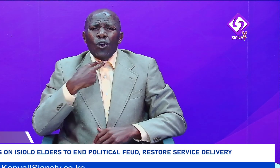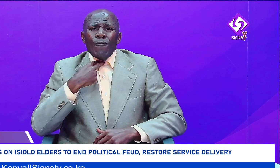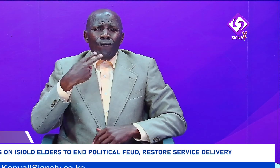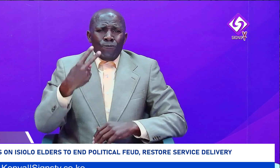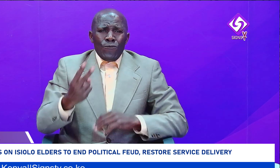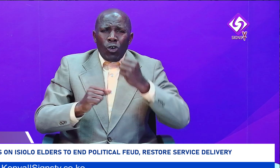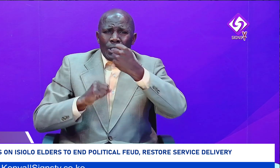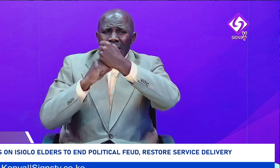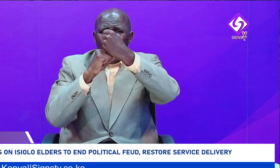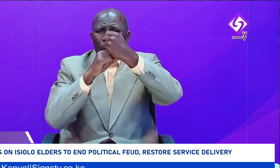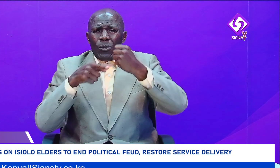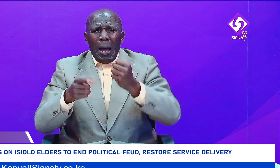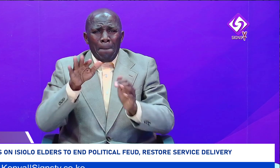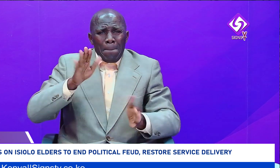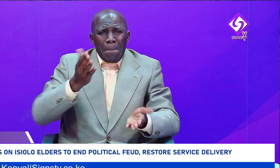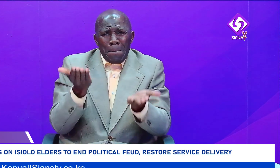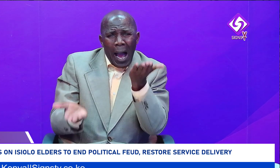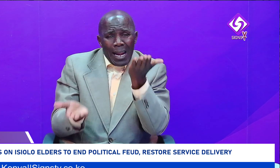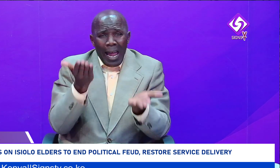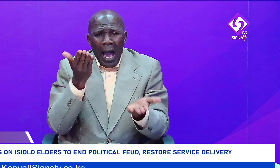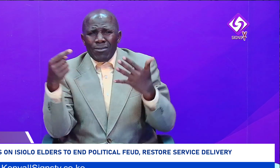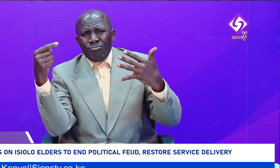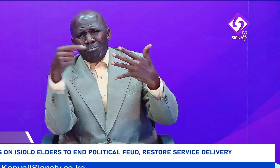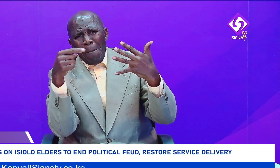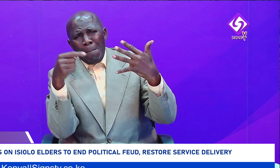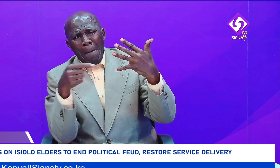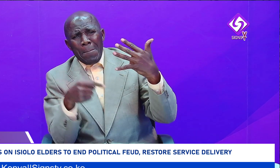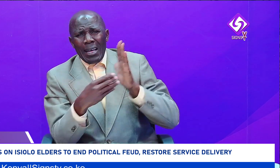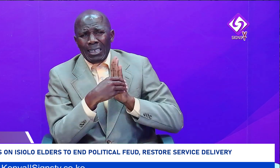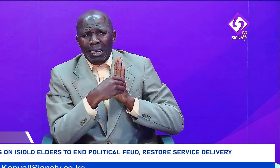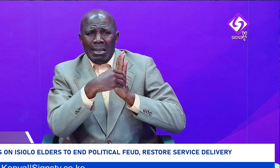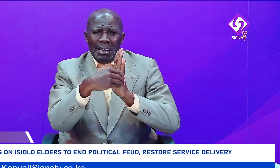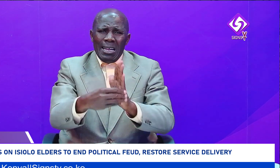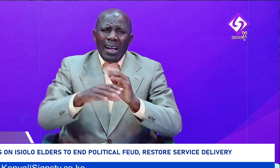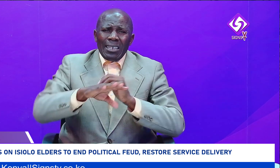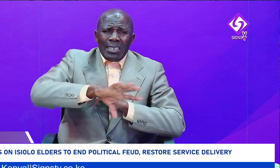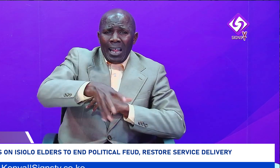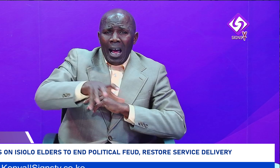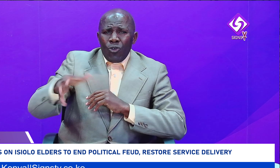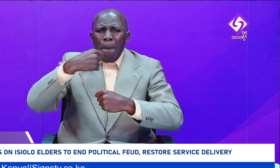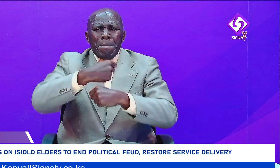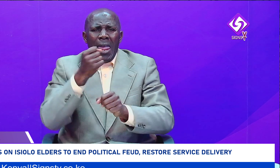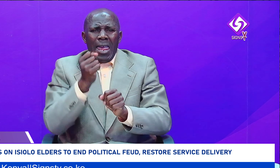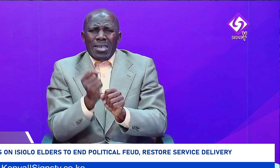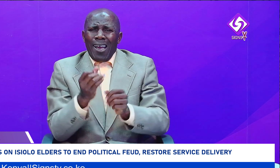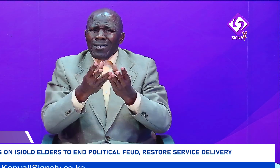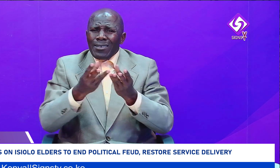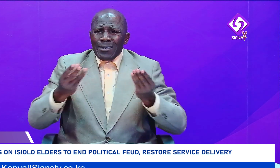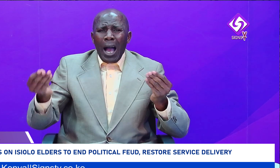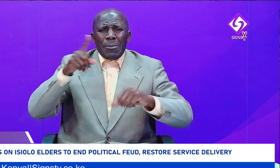The Deputy President, who has been vocal in support for cohesion among the leaders in the